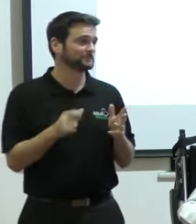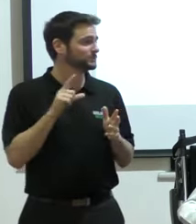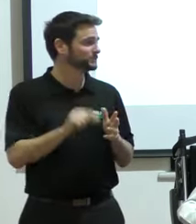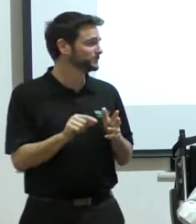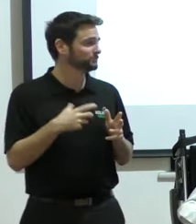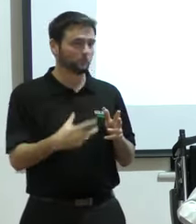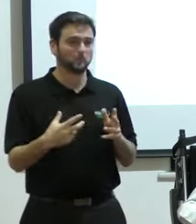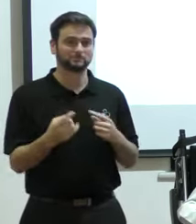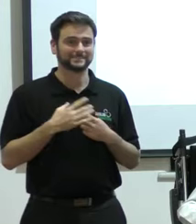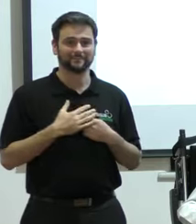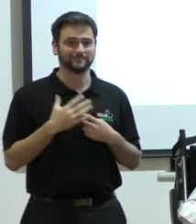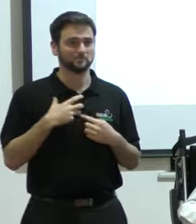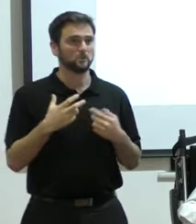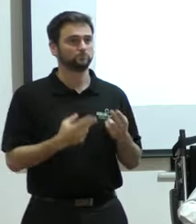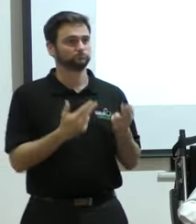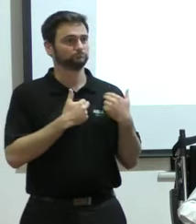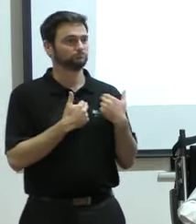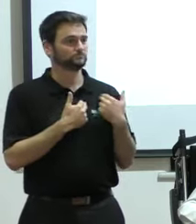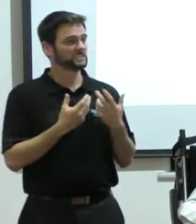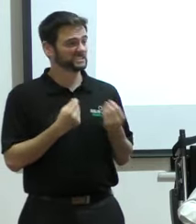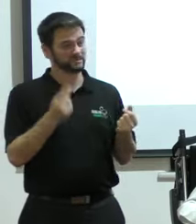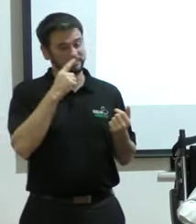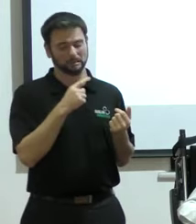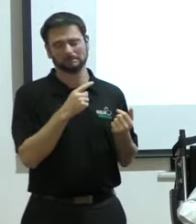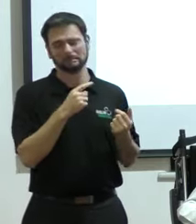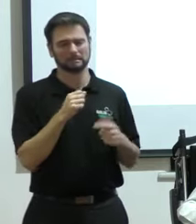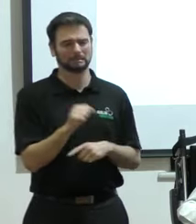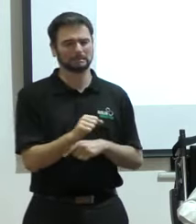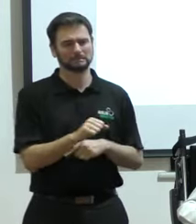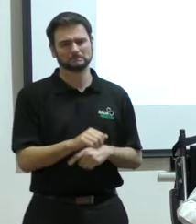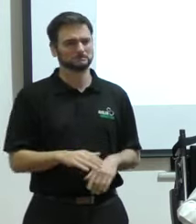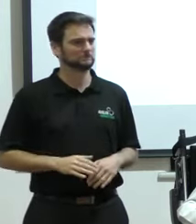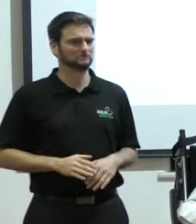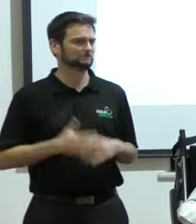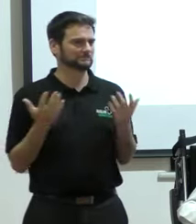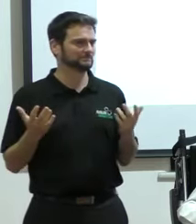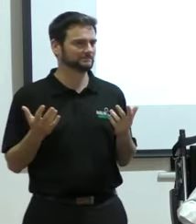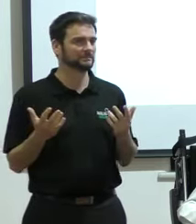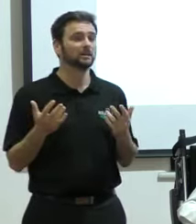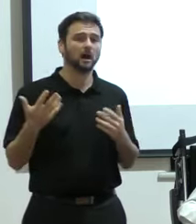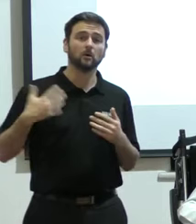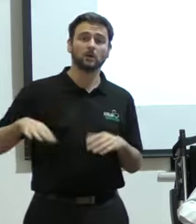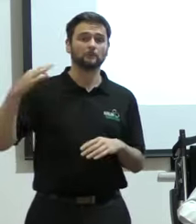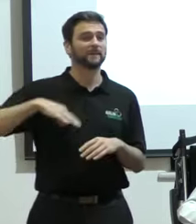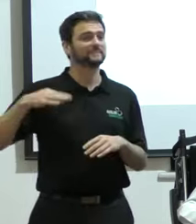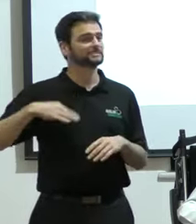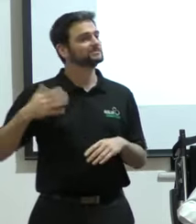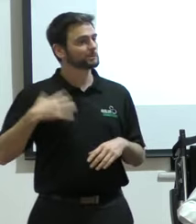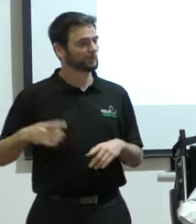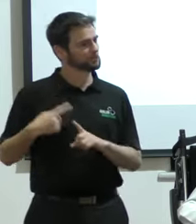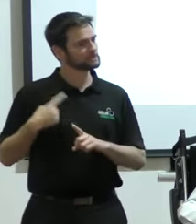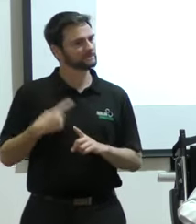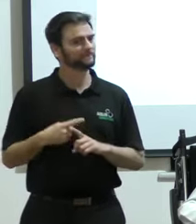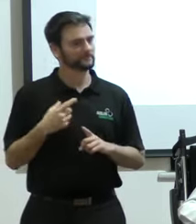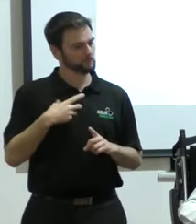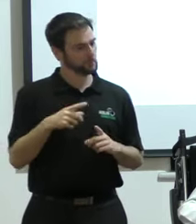before, but some people really don't want to do all this. They might want to get the benefits of, having more